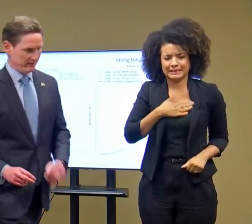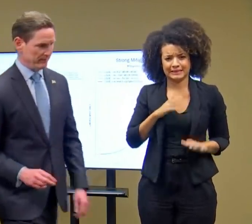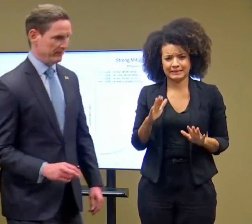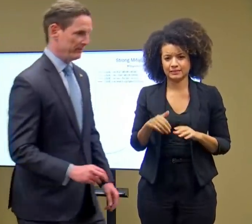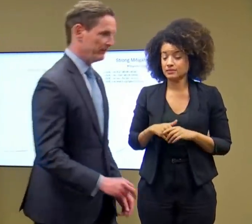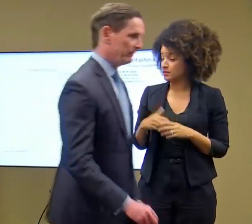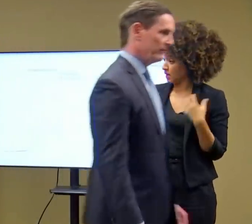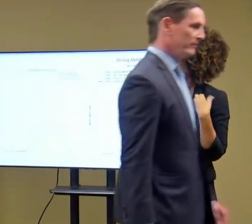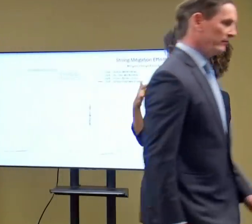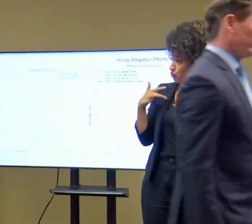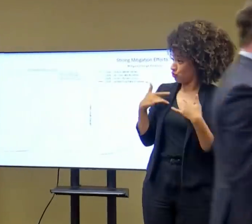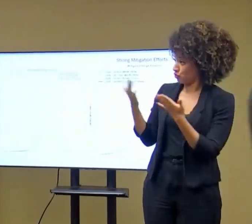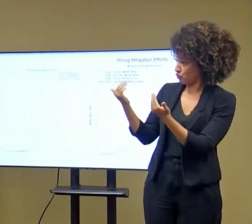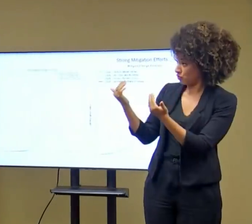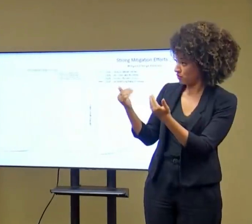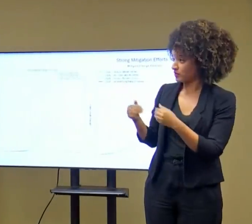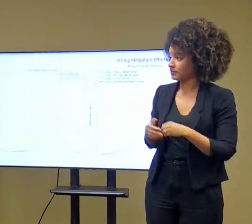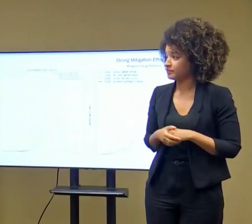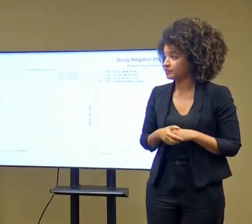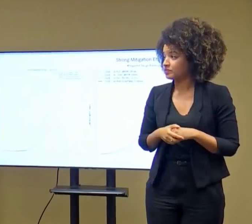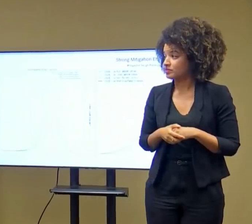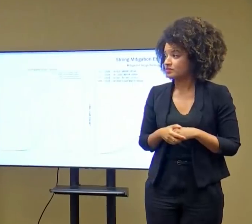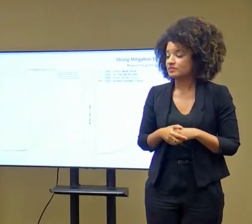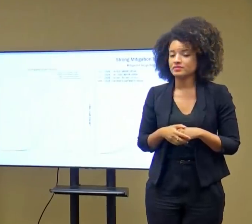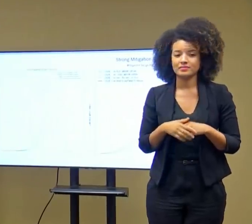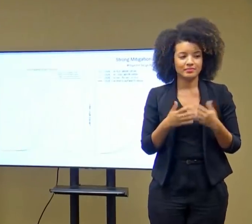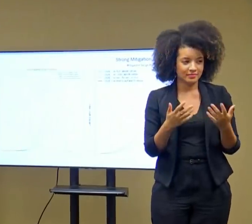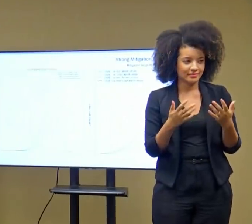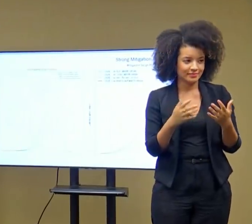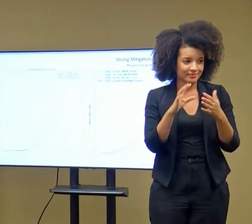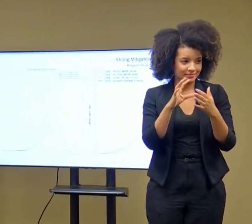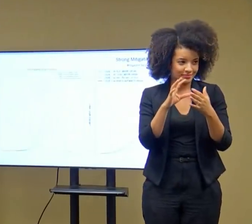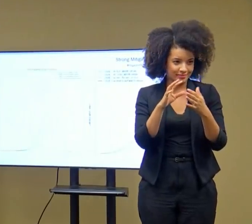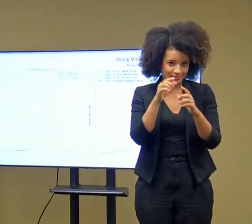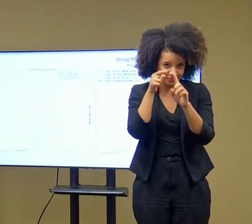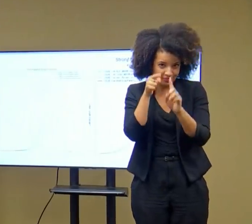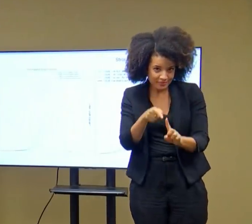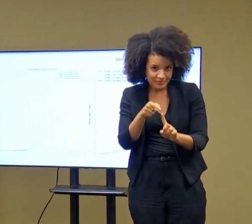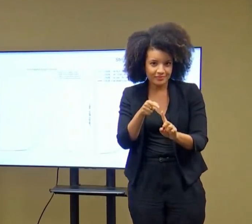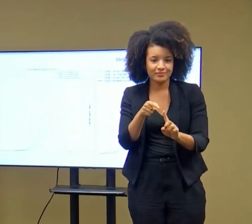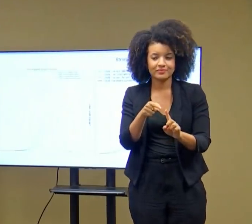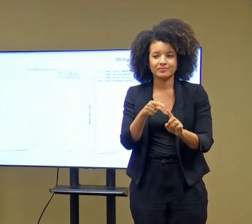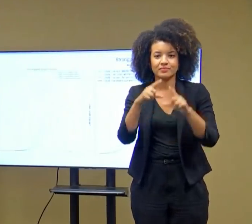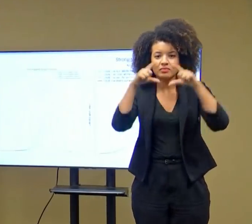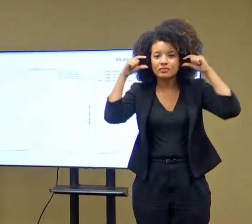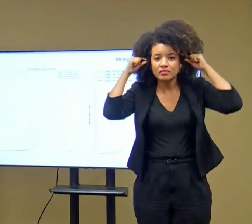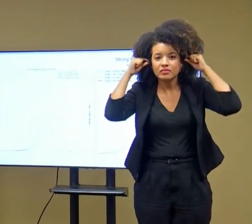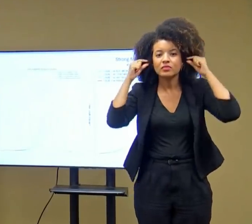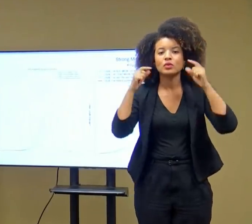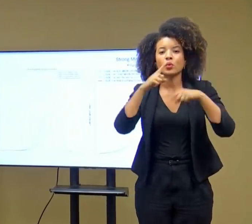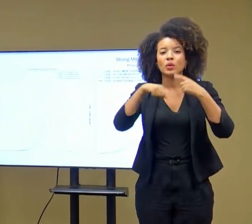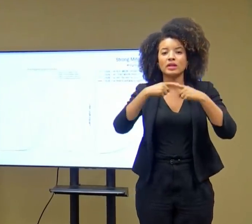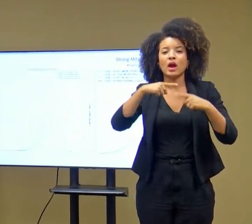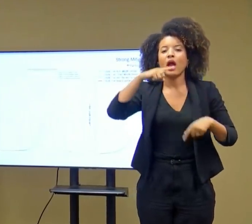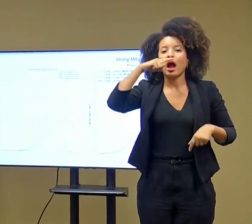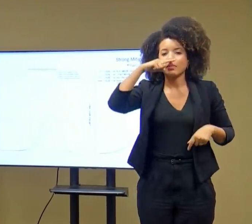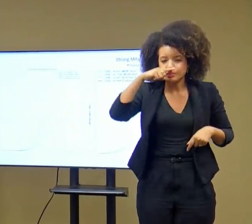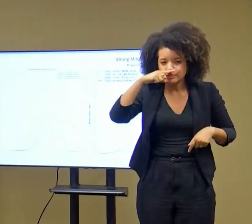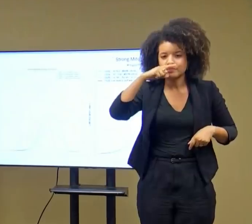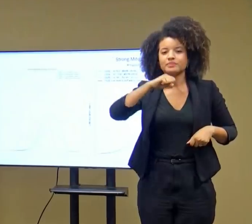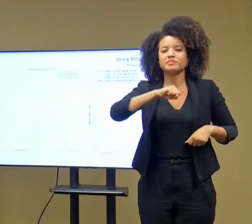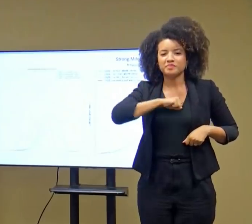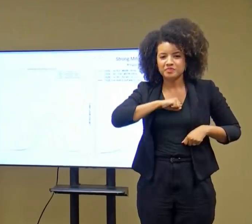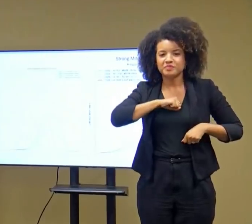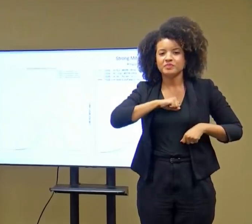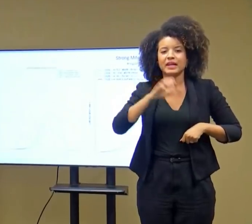that? I mean, as was mentioned, the purpose of these also is for people, it catches the droplets of someone who